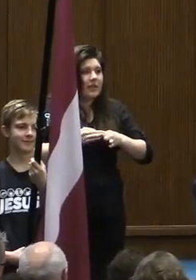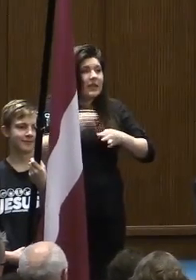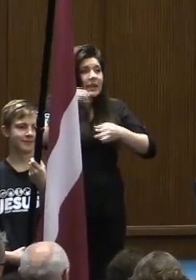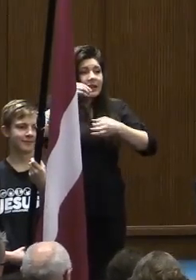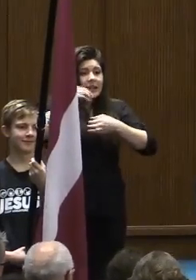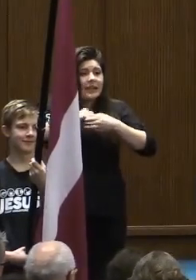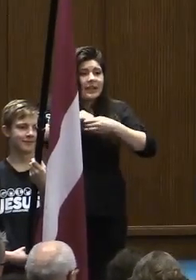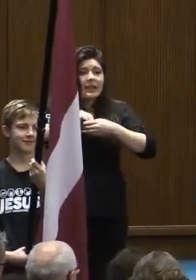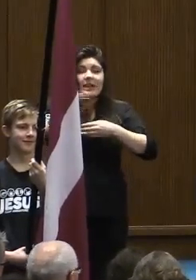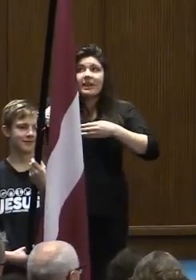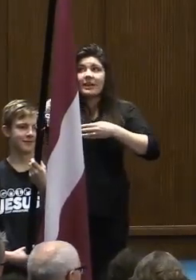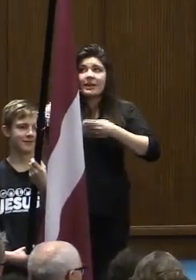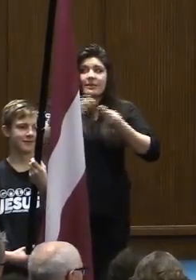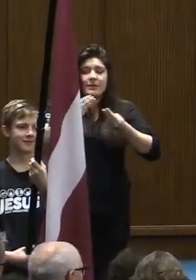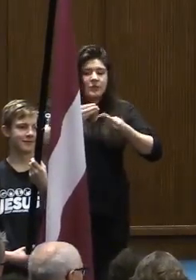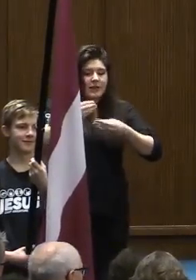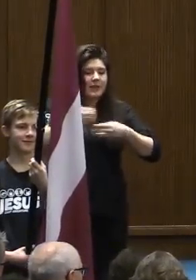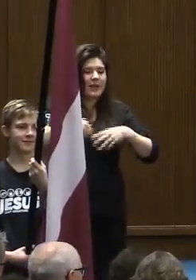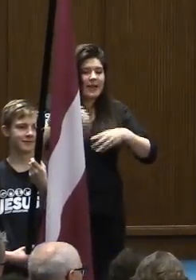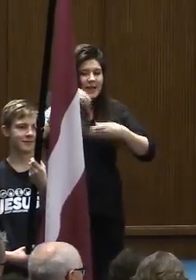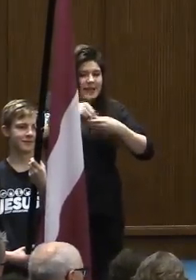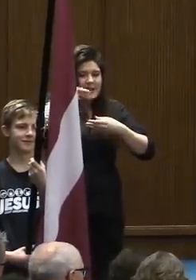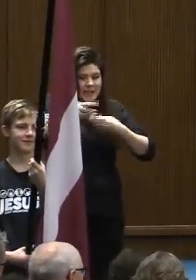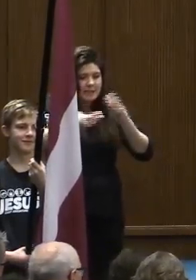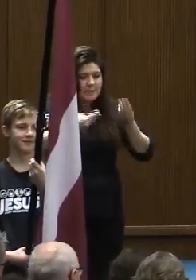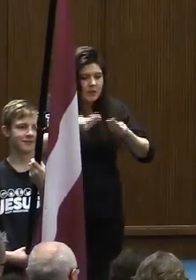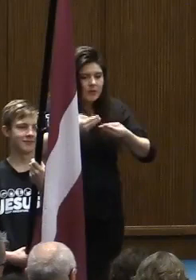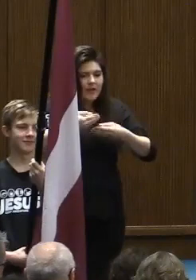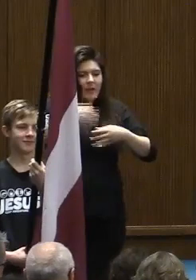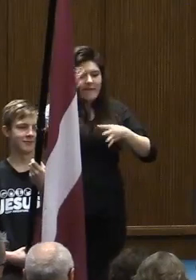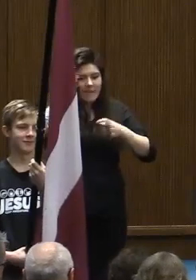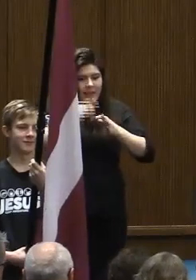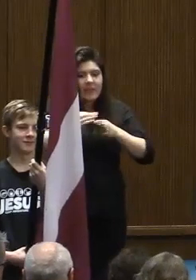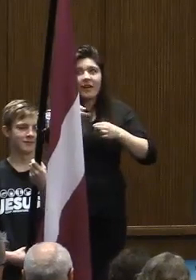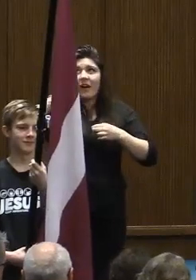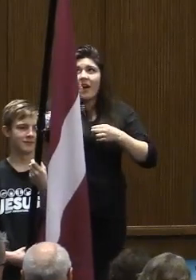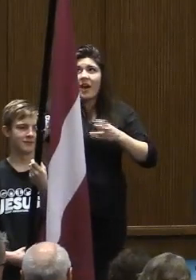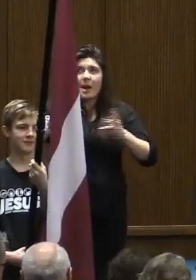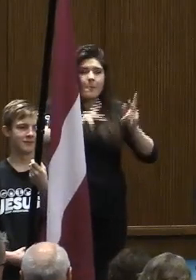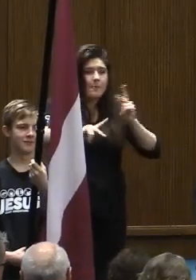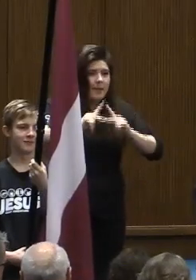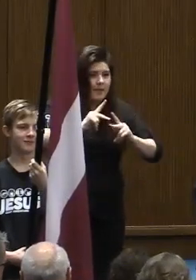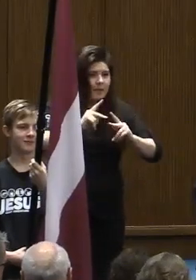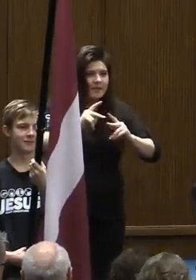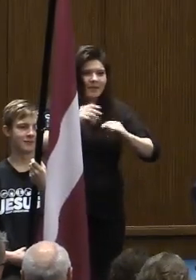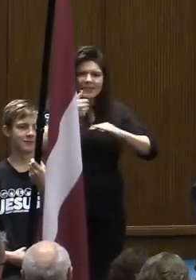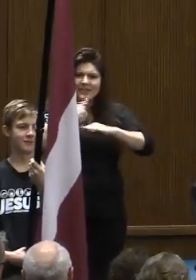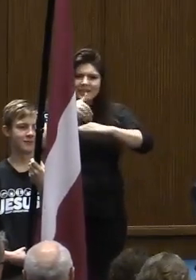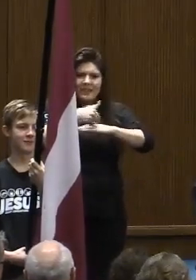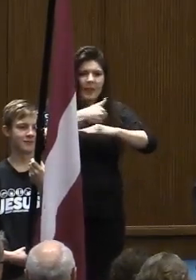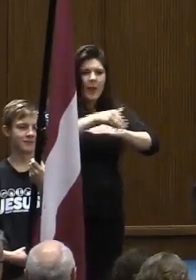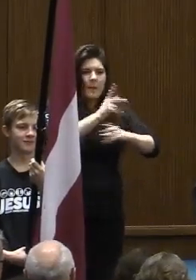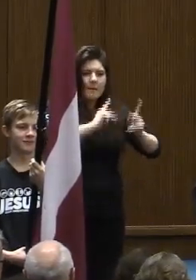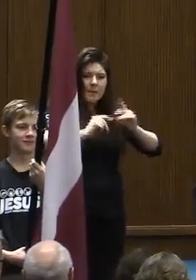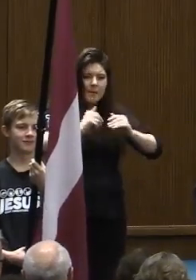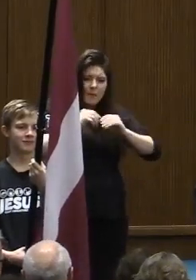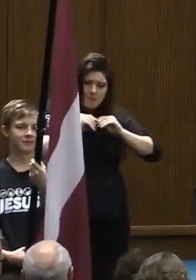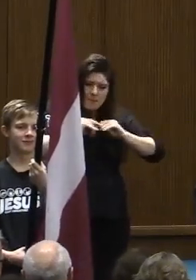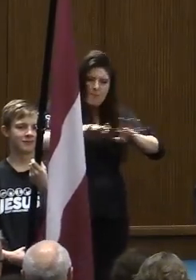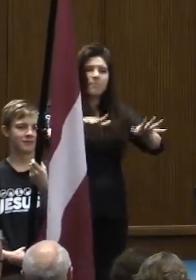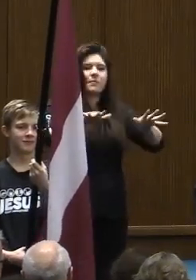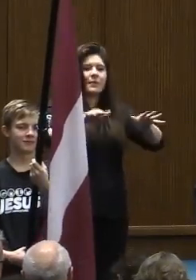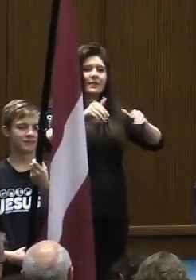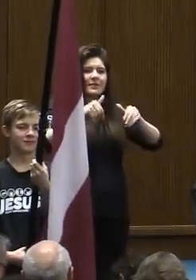in this ministry, in our faith in these people, in our faith in God to send them out. And as I